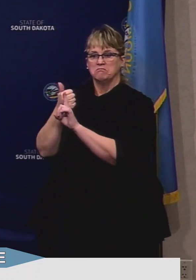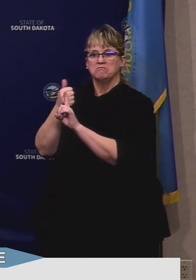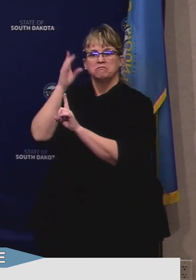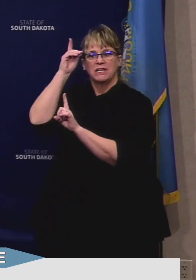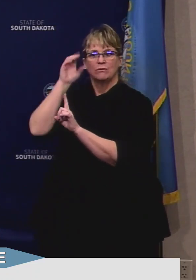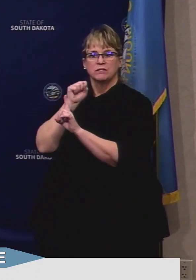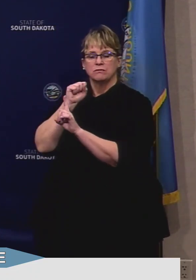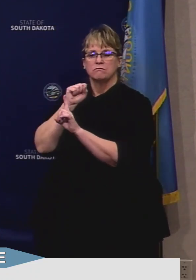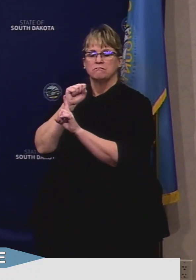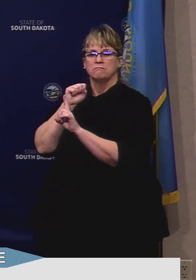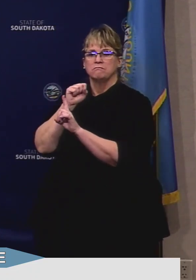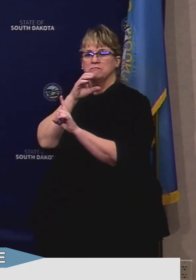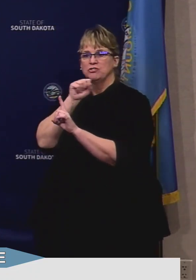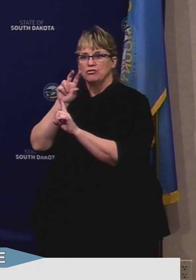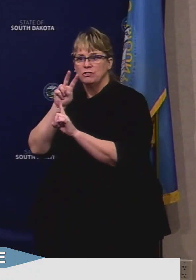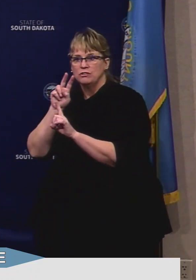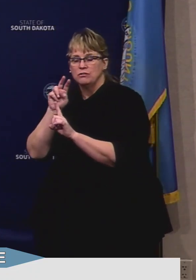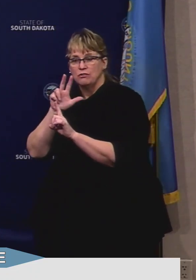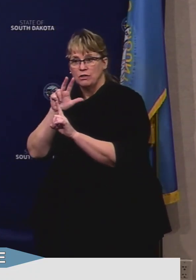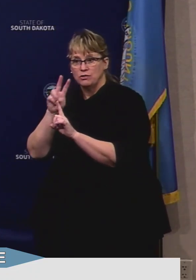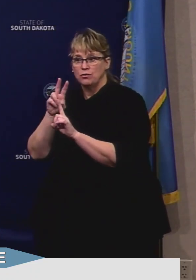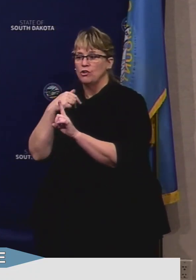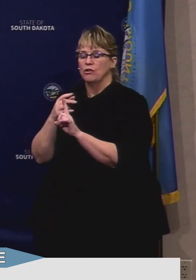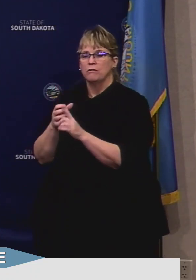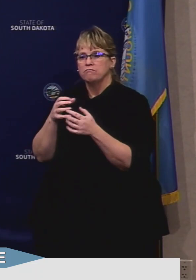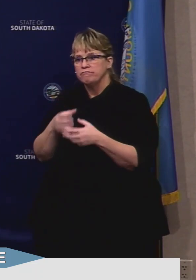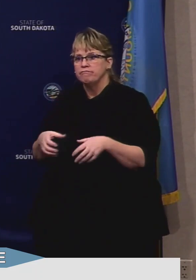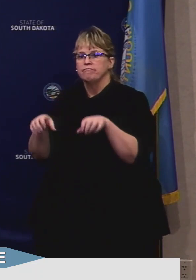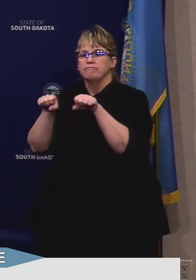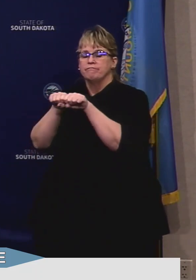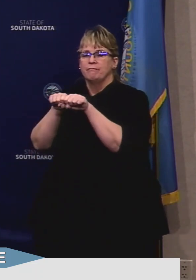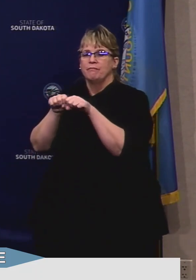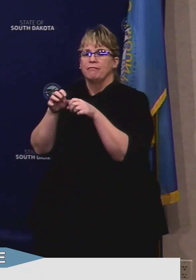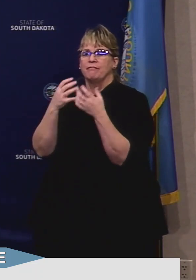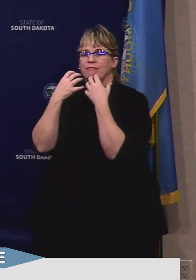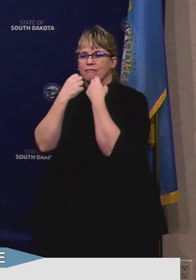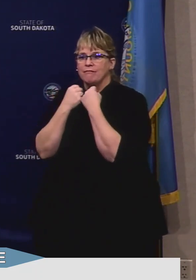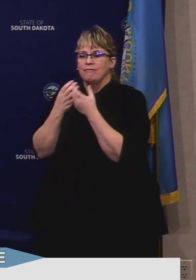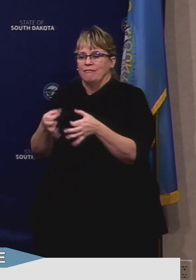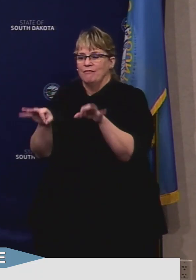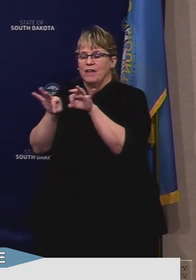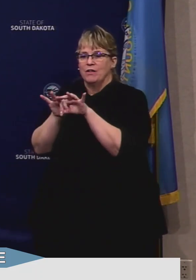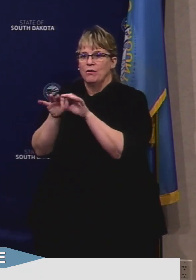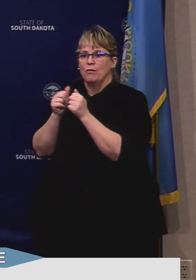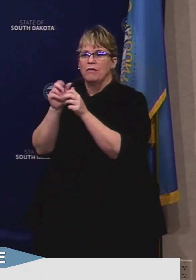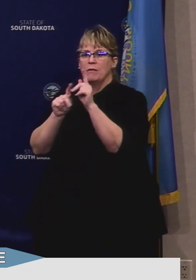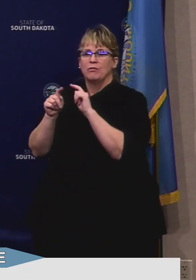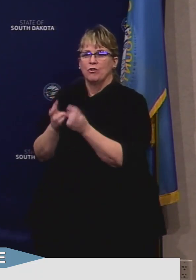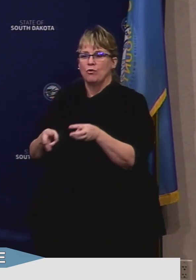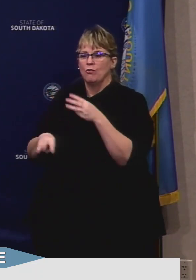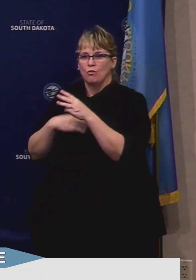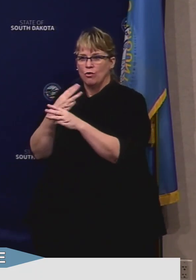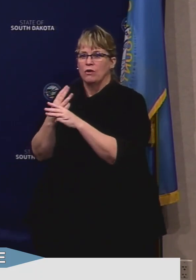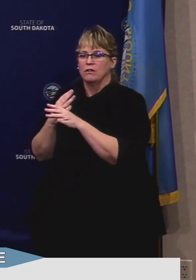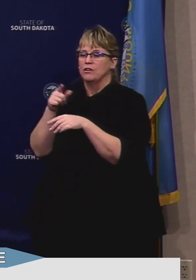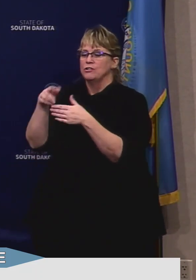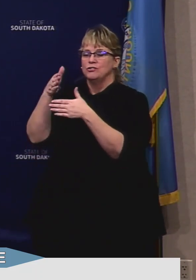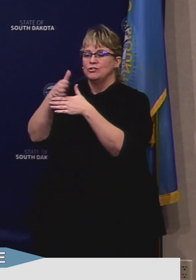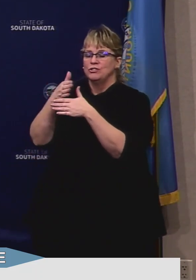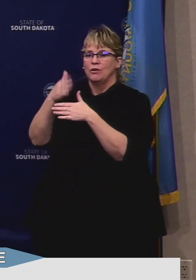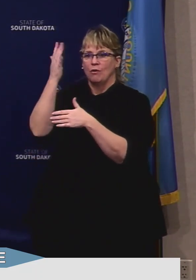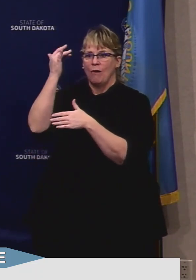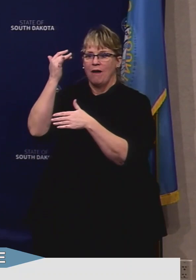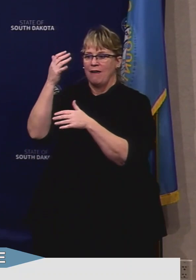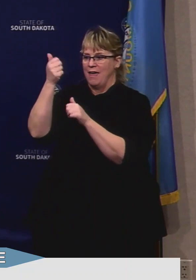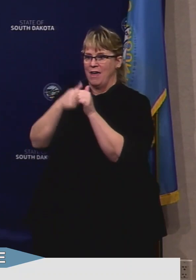her experiences, and the value that she brings to all the people in her world. She shared why every